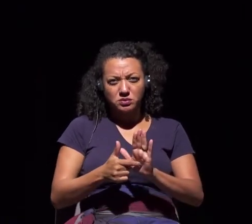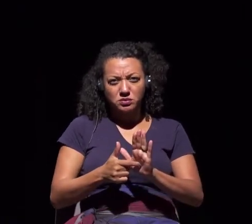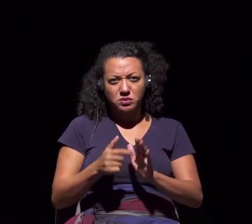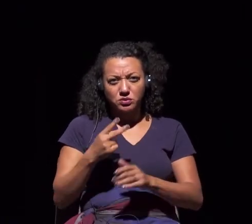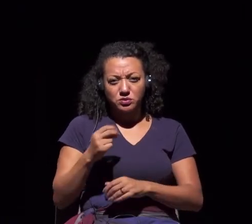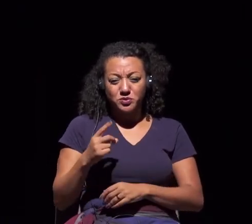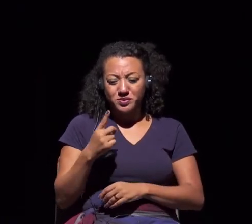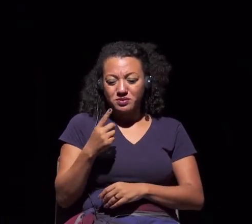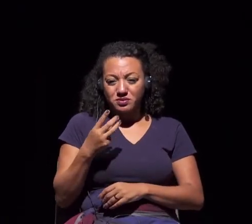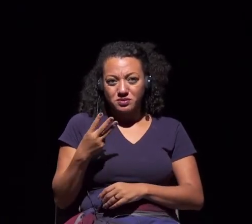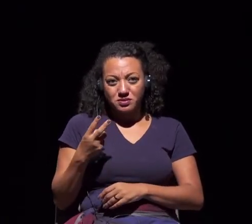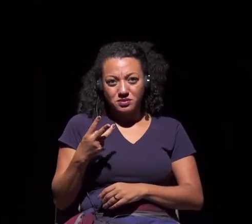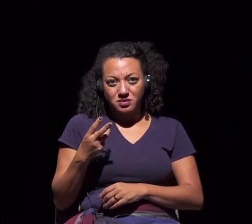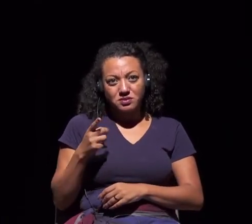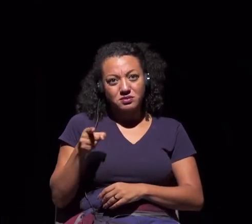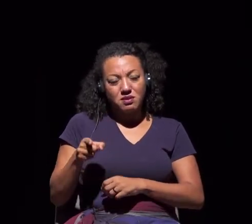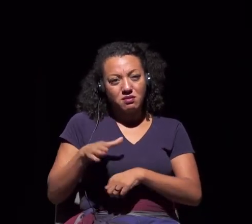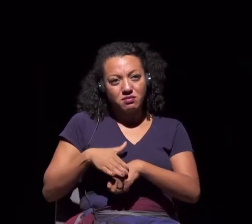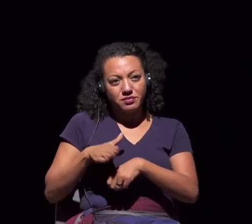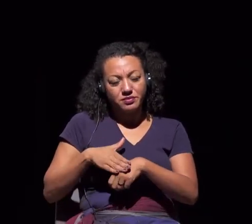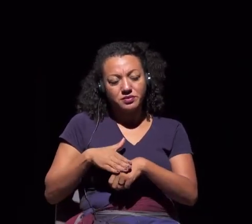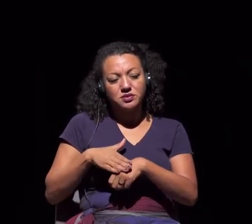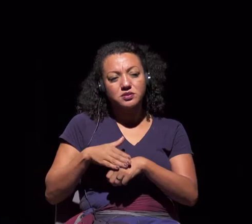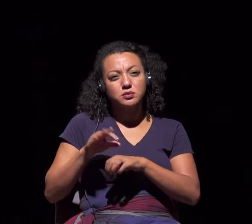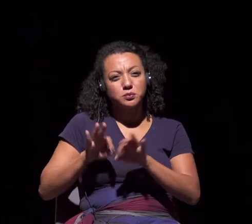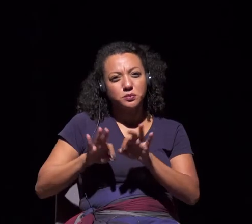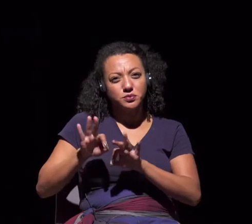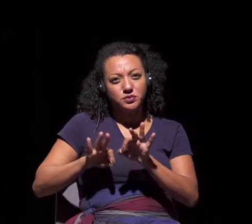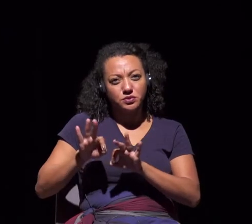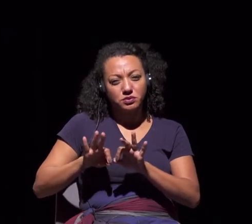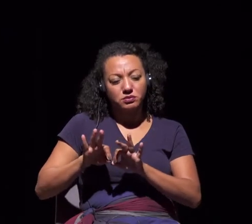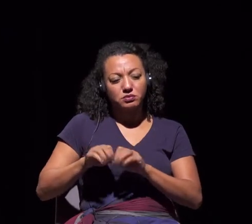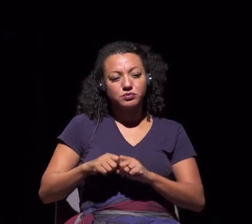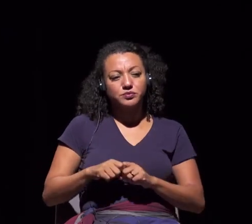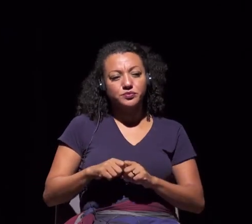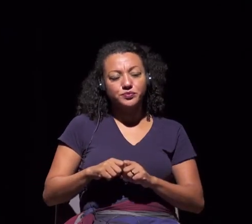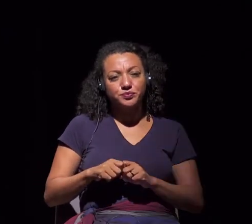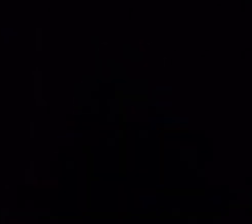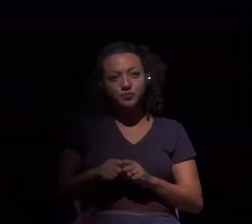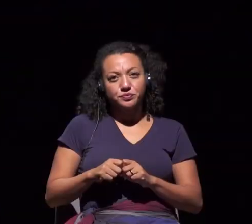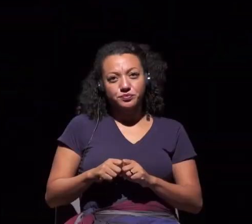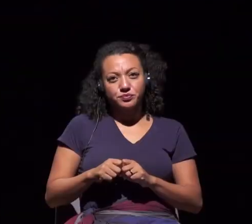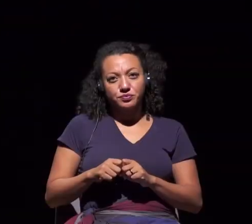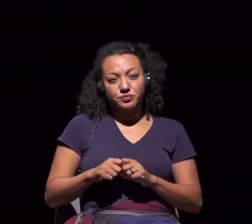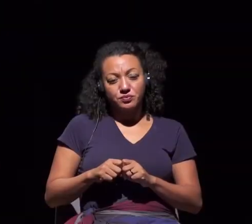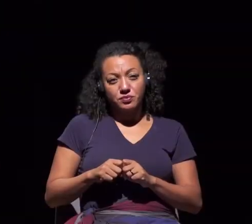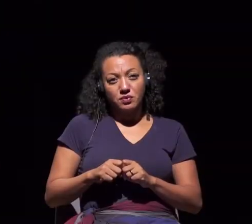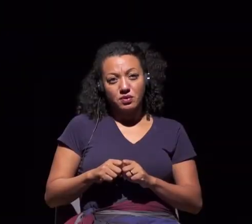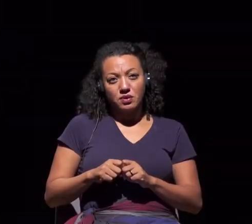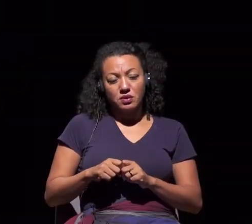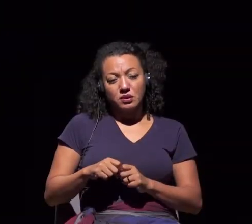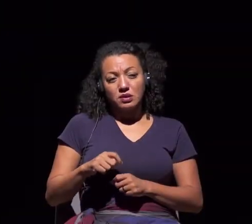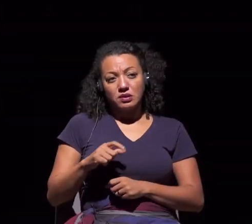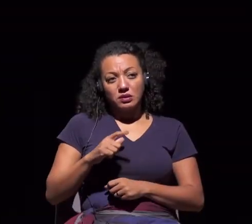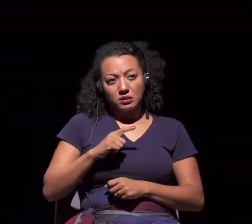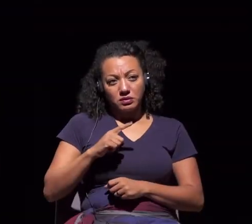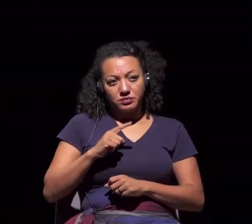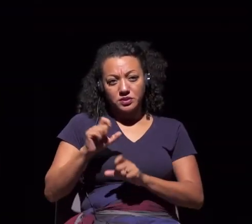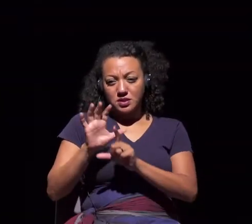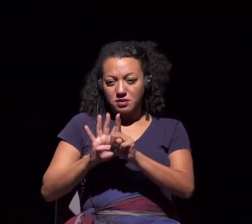For this project, Paulino appropriates images from Louis Agassiz's Thayer expedition in Brazil.